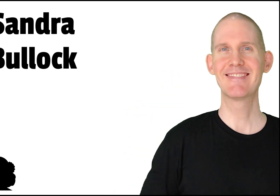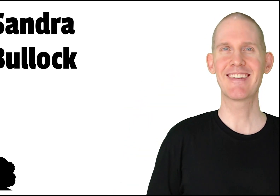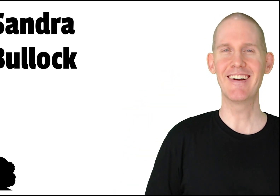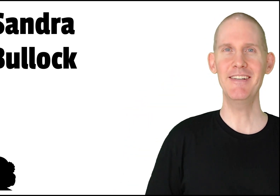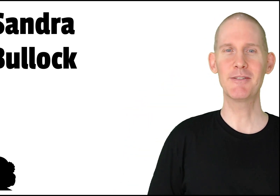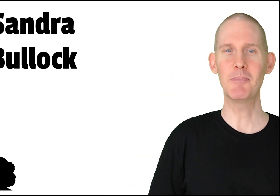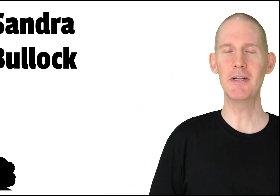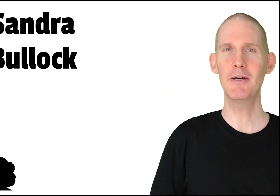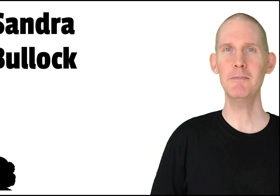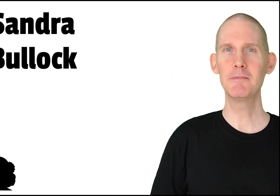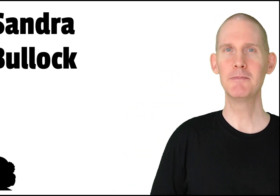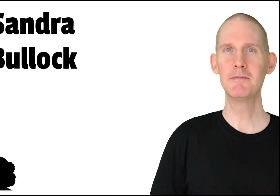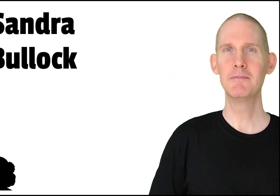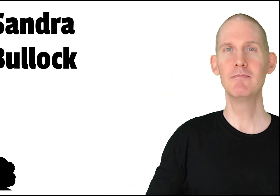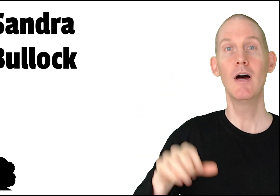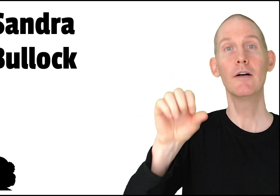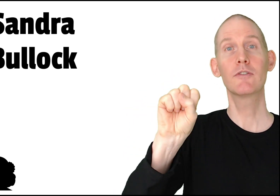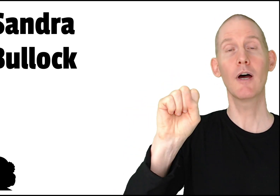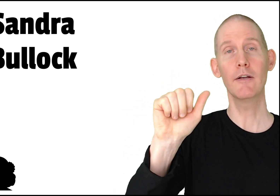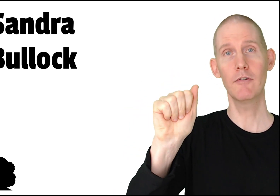All right, speeding up. Sandra,